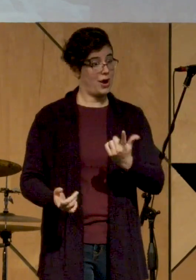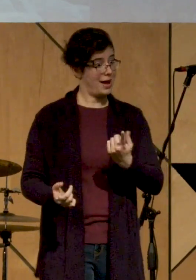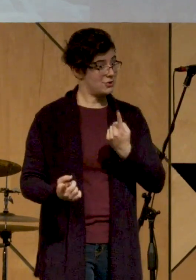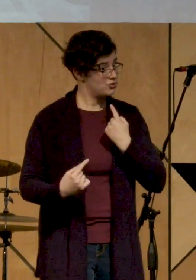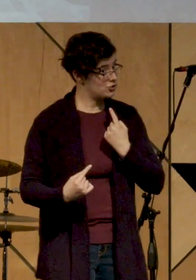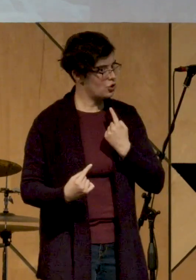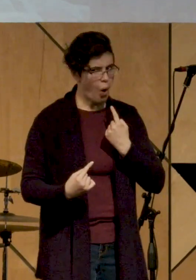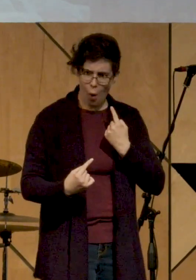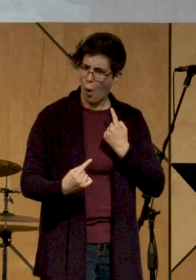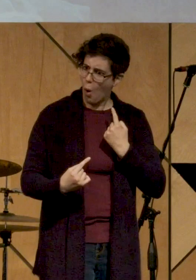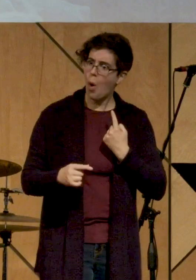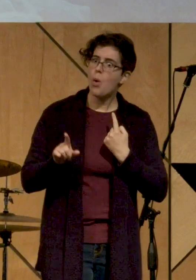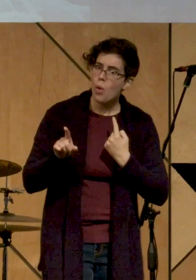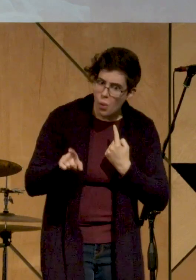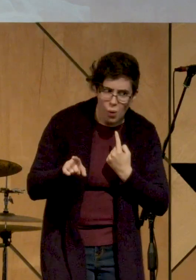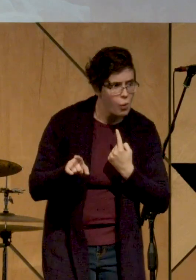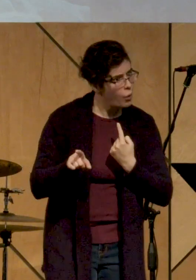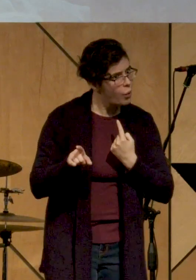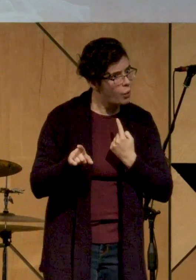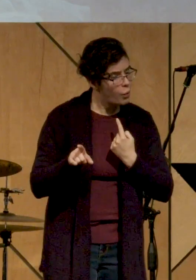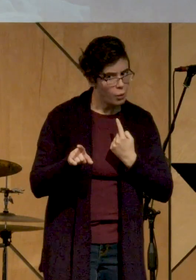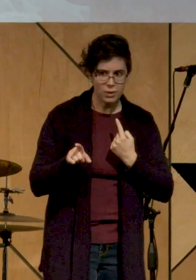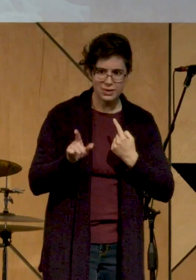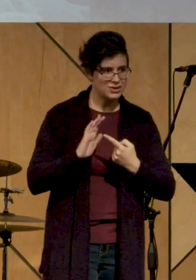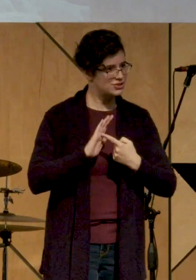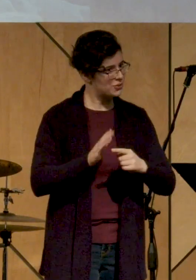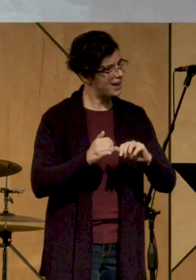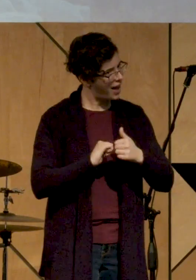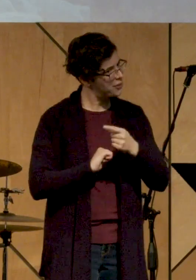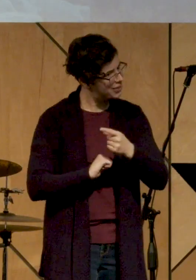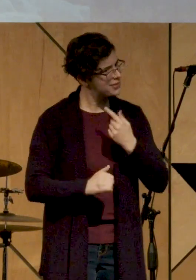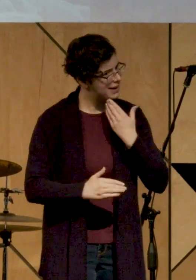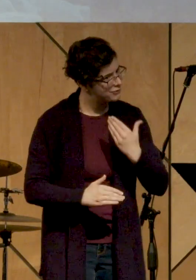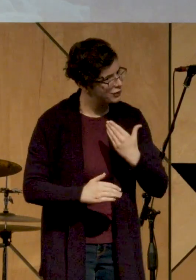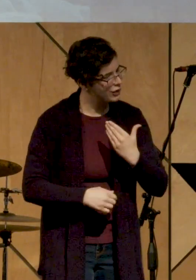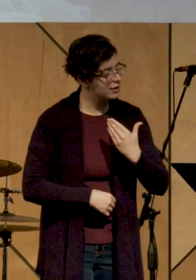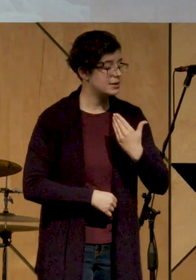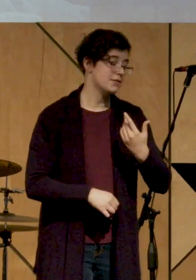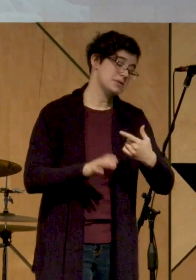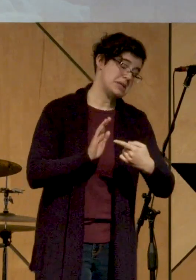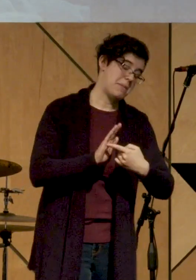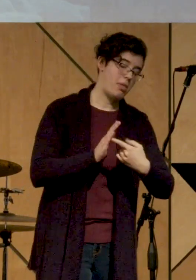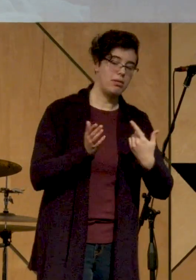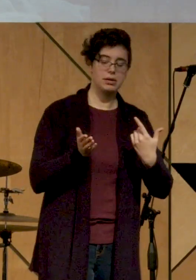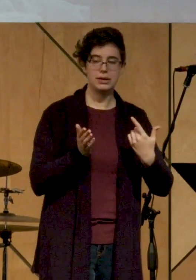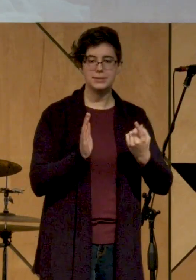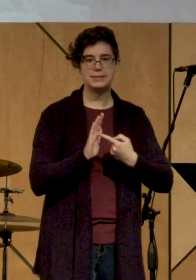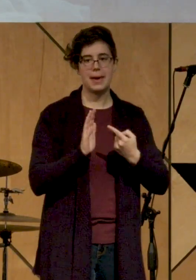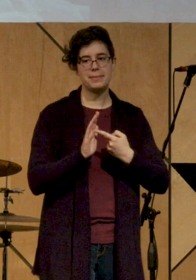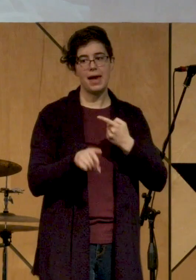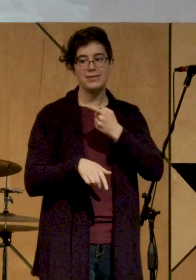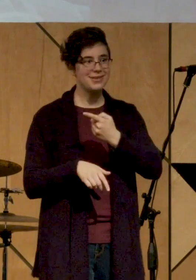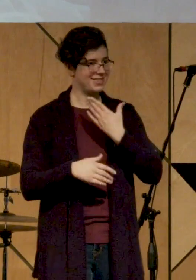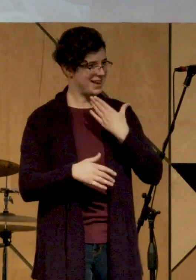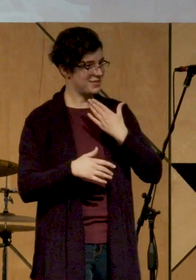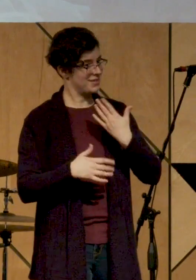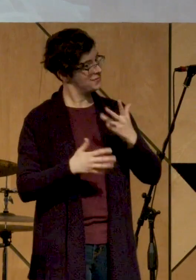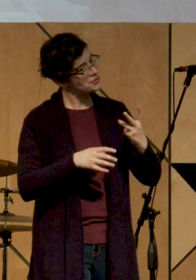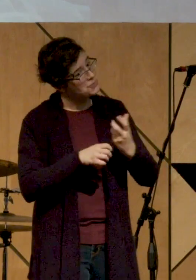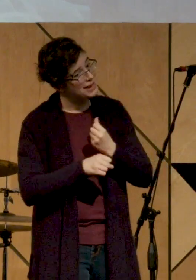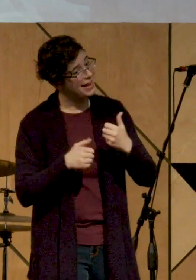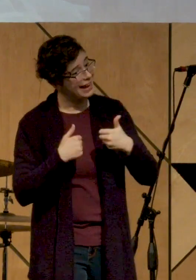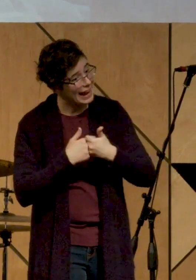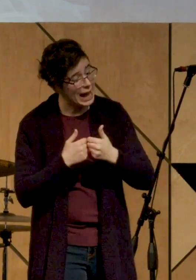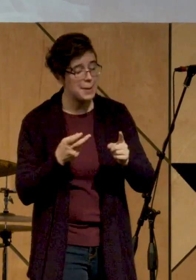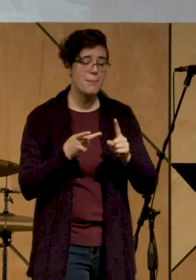answers as a way to identify what they're thankful for. Right, so sometimes they're thankful for winning a game or